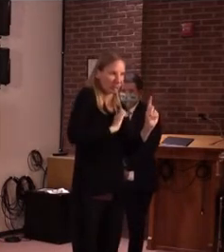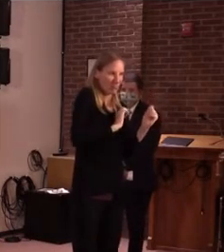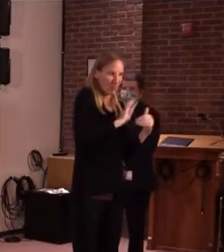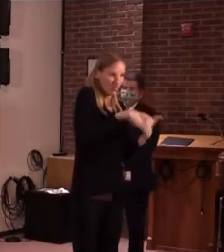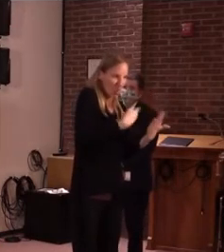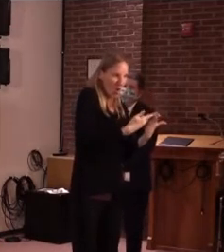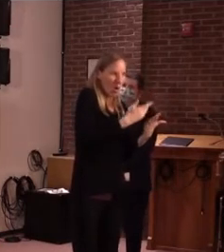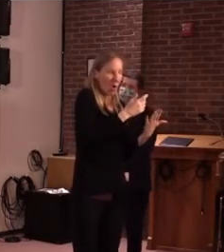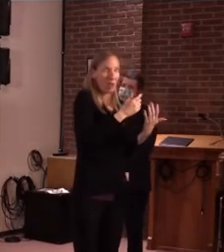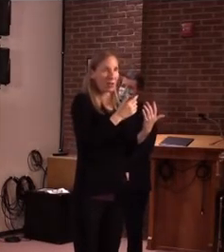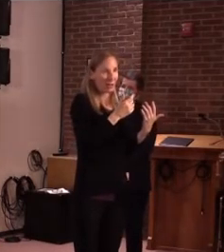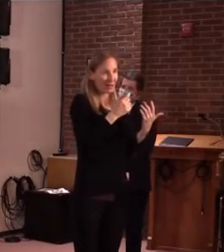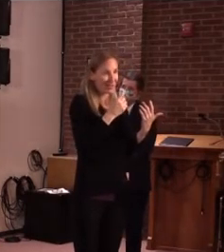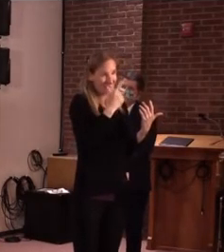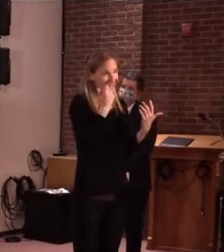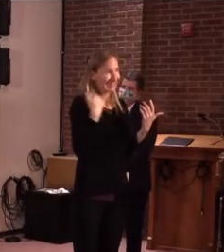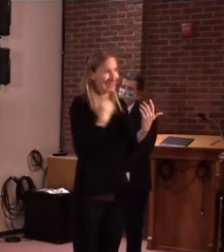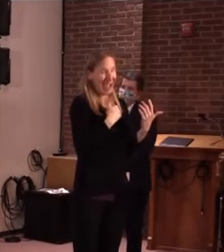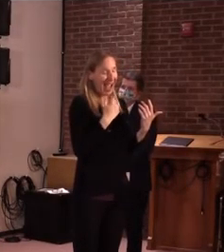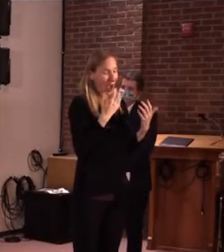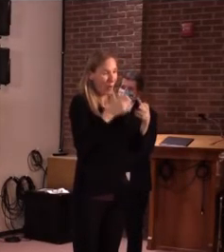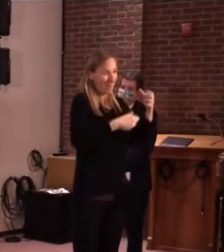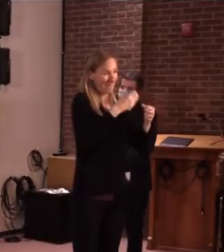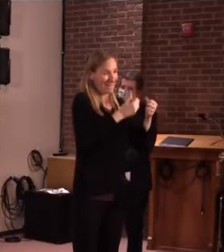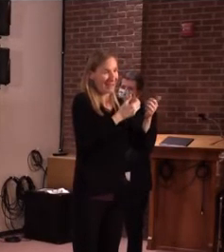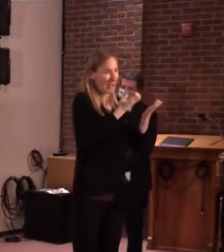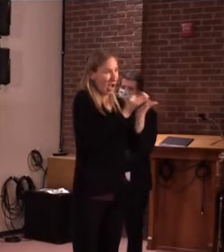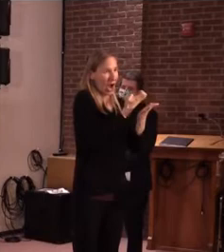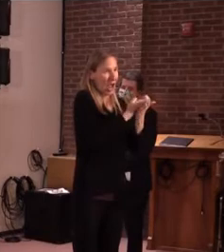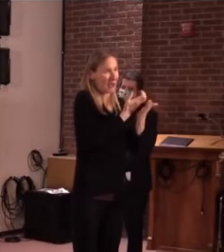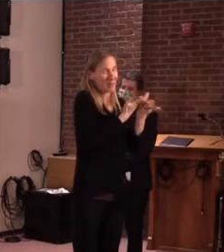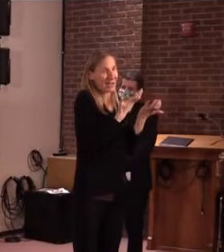what we have left of our dairy economy going.